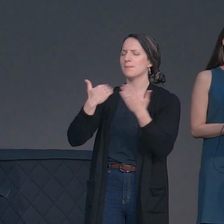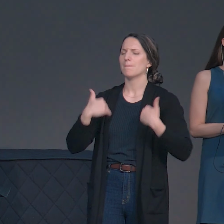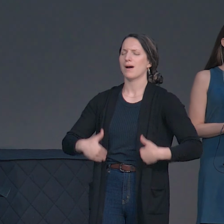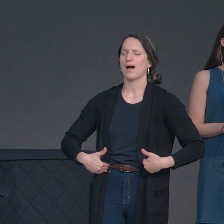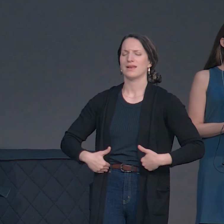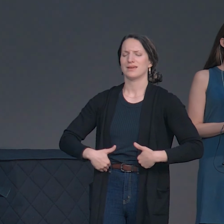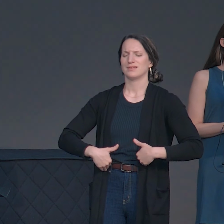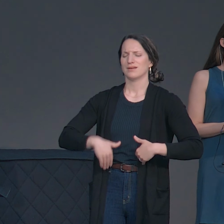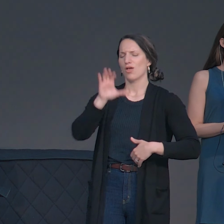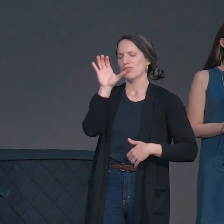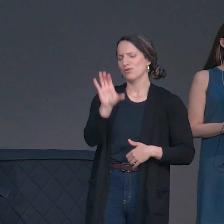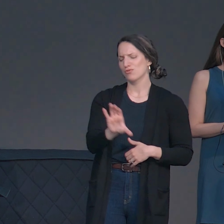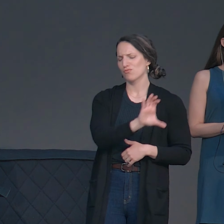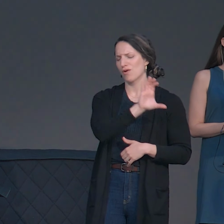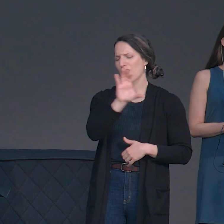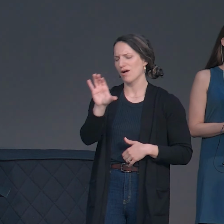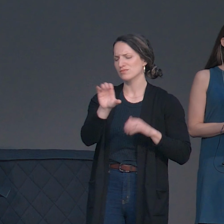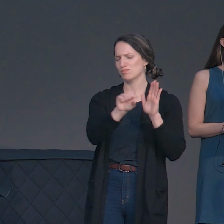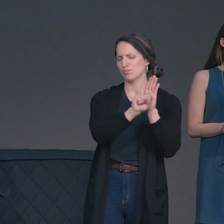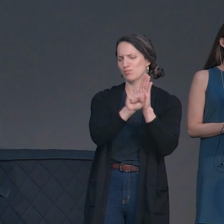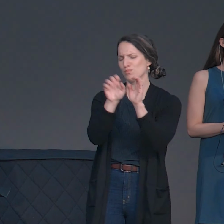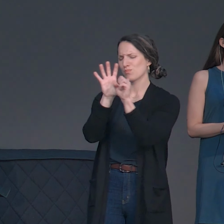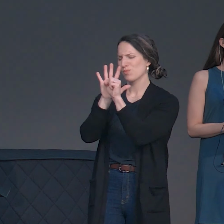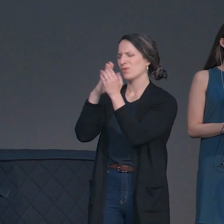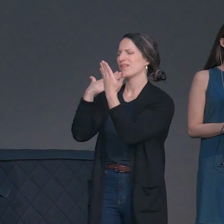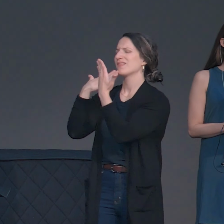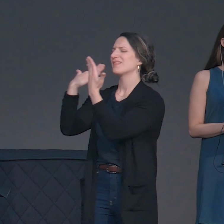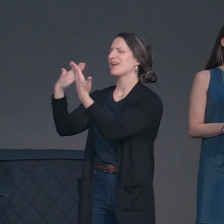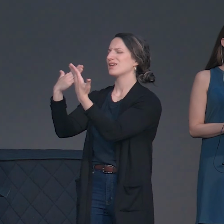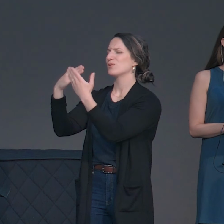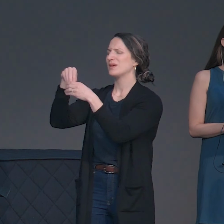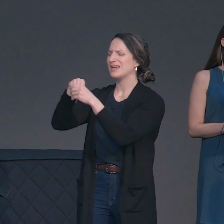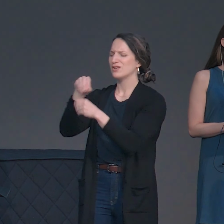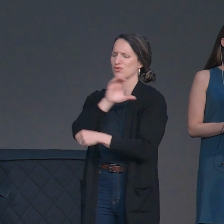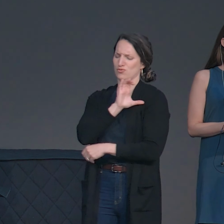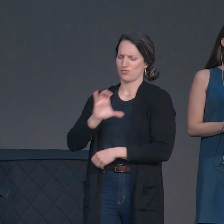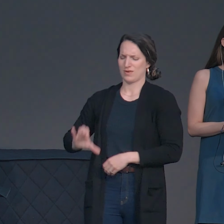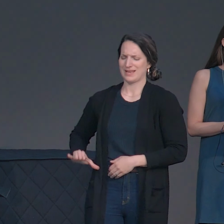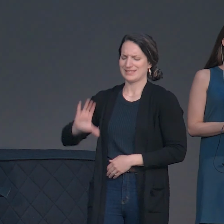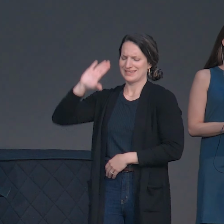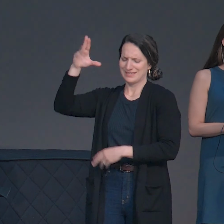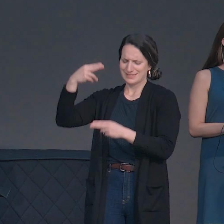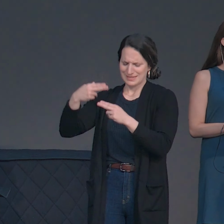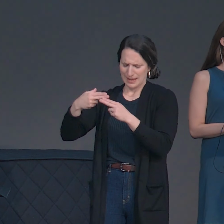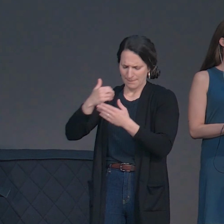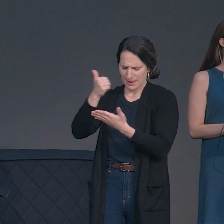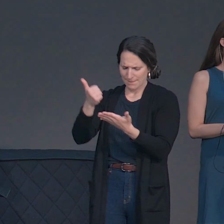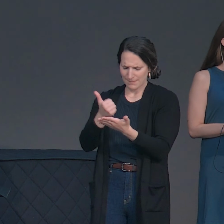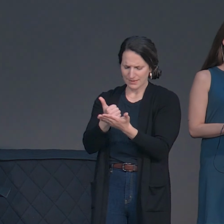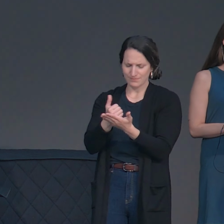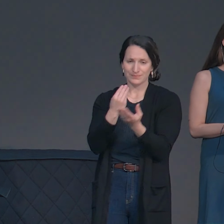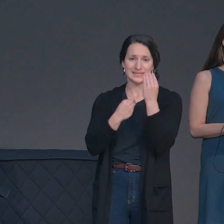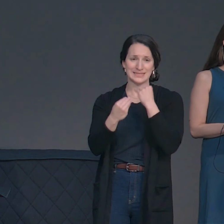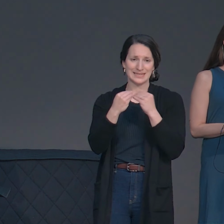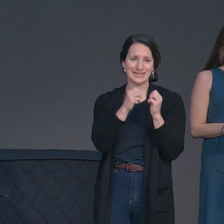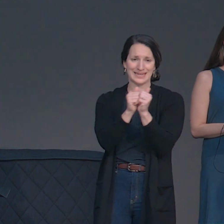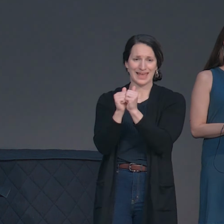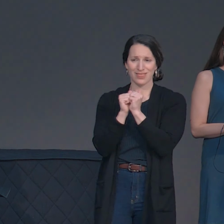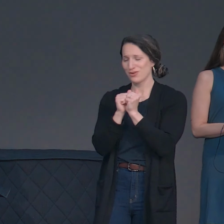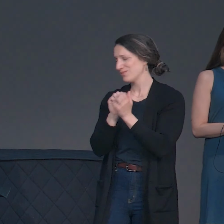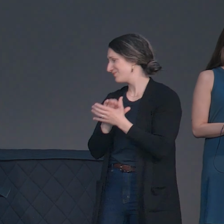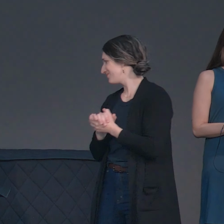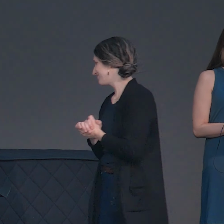you for the greatest gift to the world. In Christ's name, amen. Let's eat together.